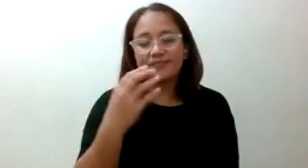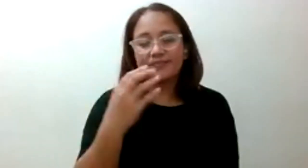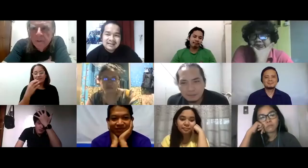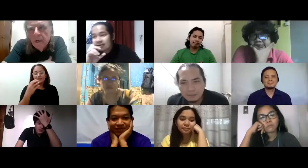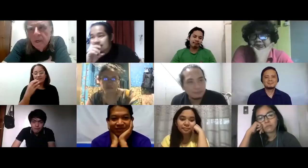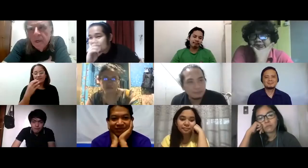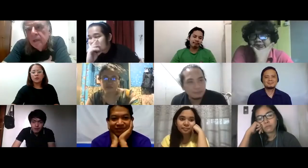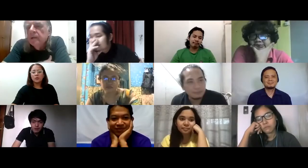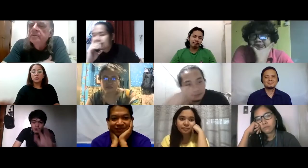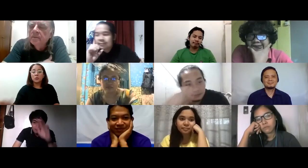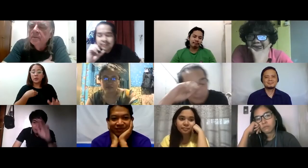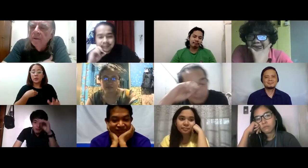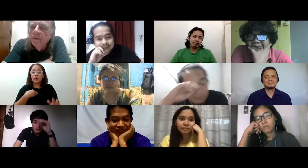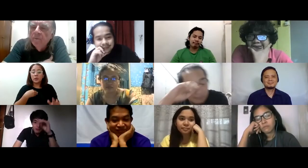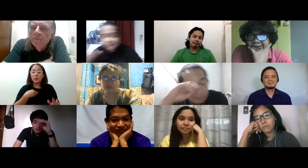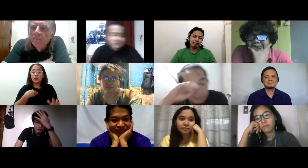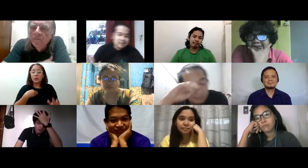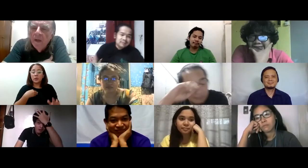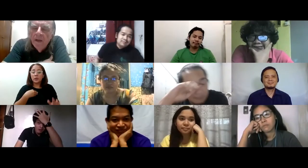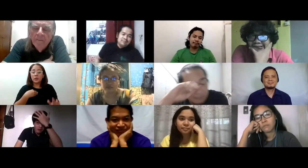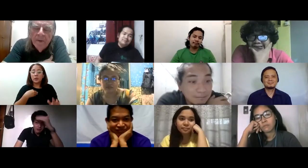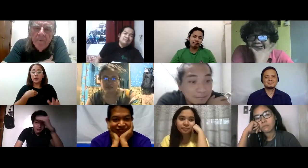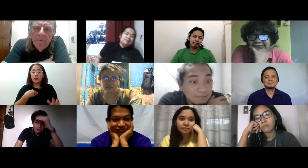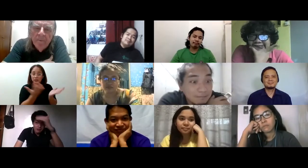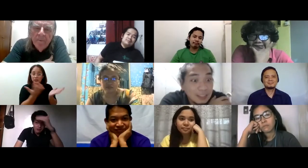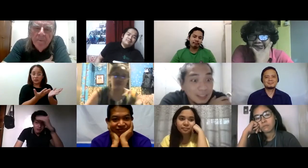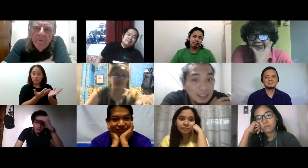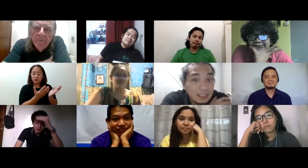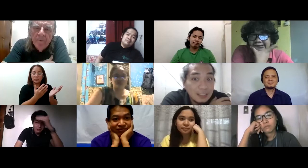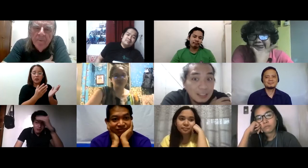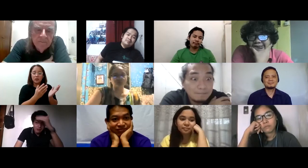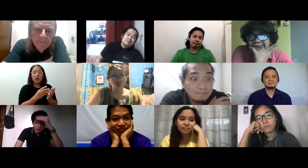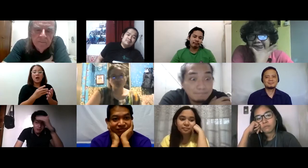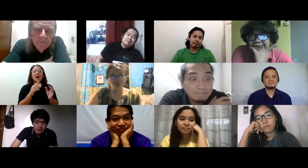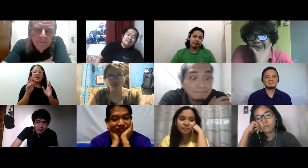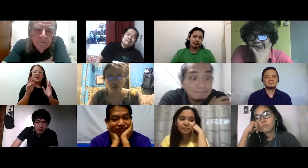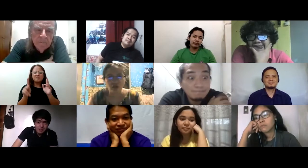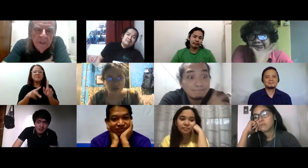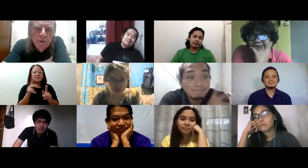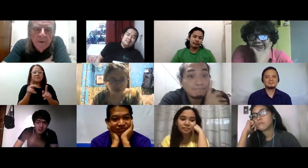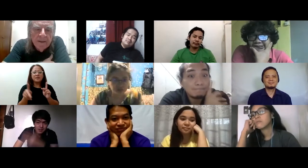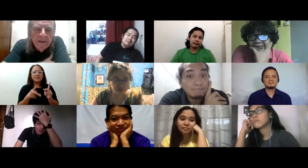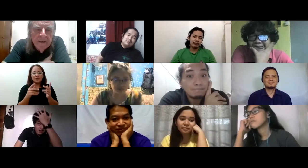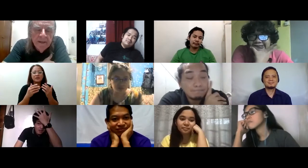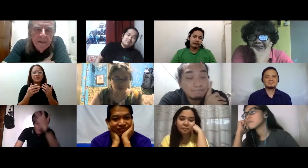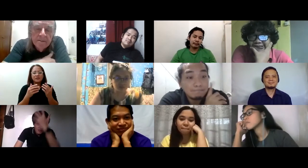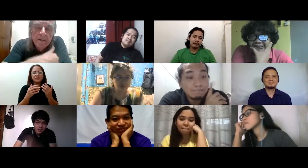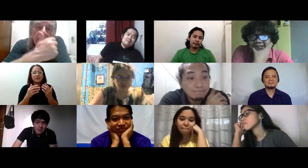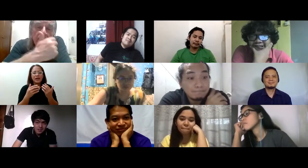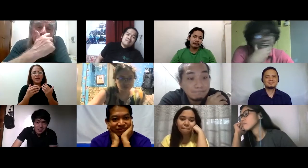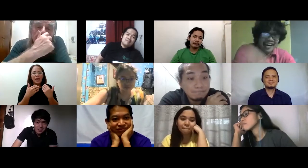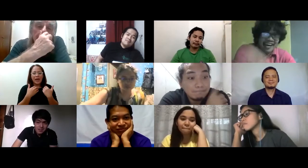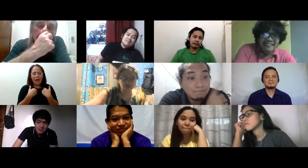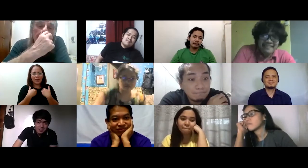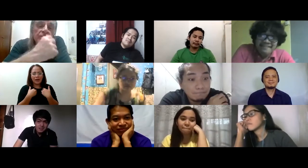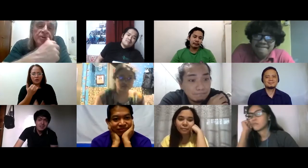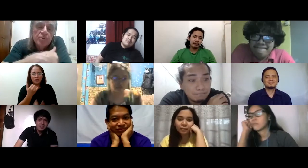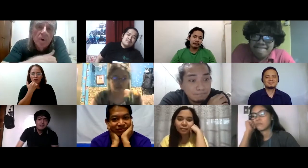introduction, you know, people have a lot of incorrect ideas about how languages work.